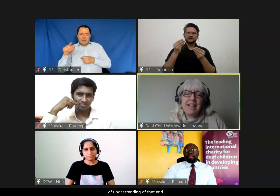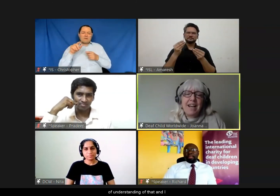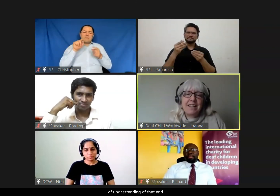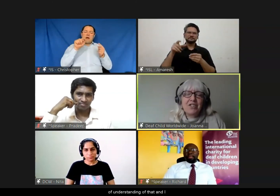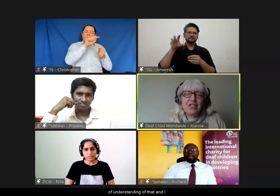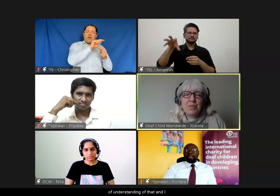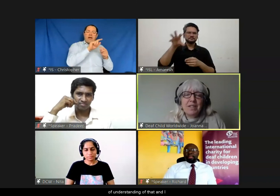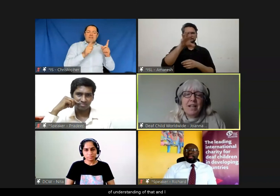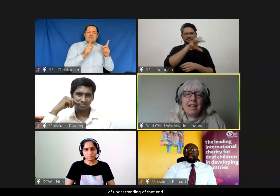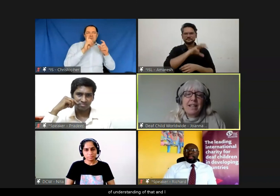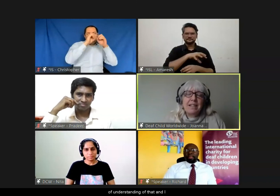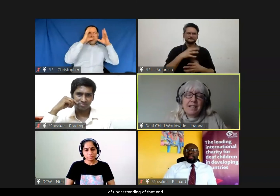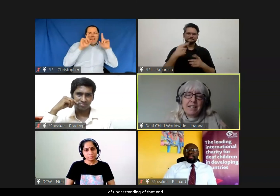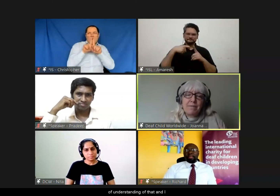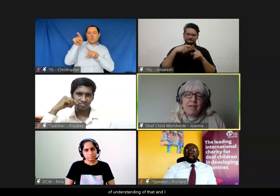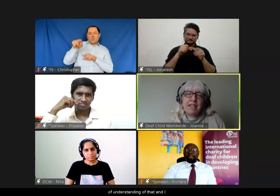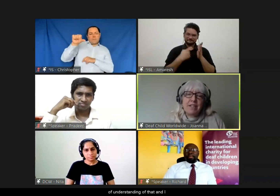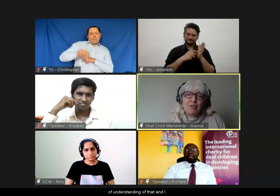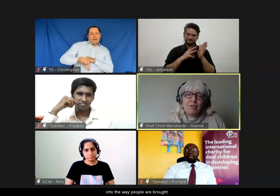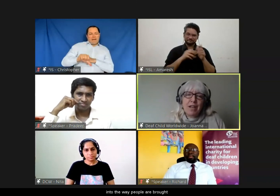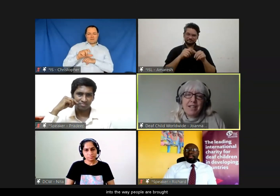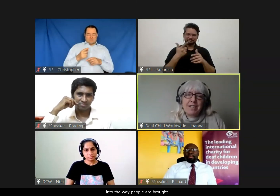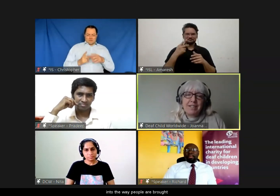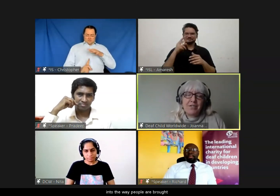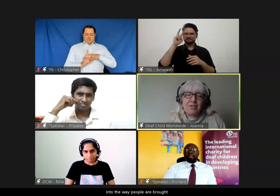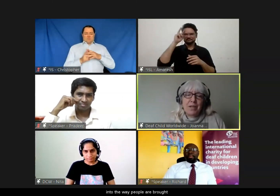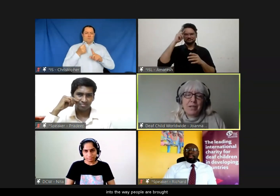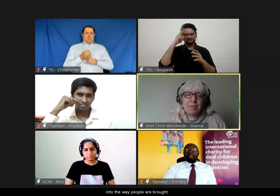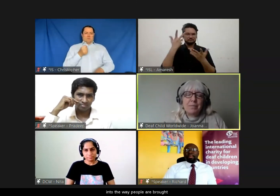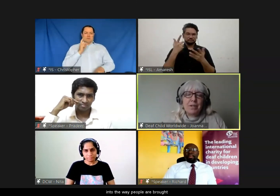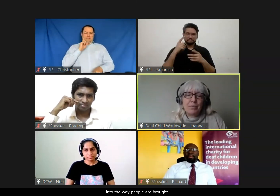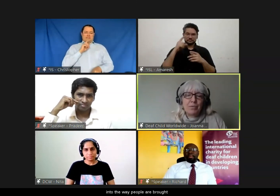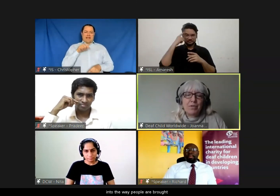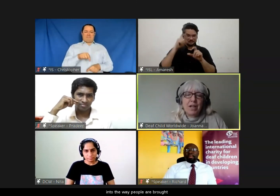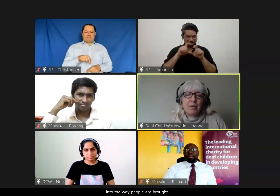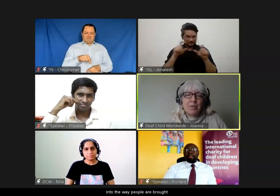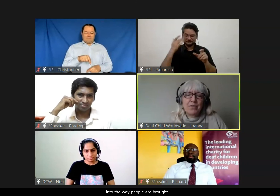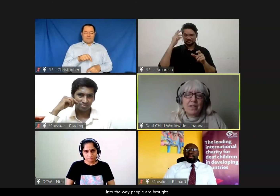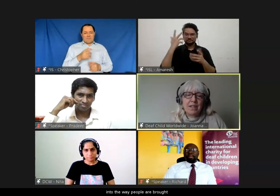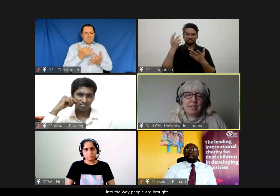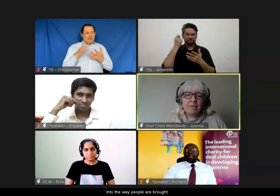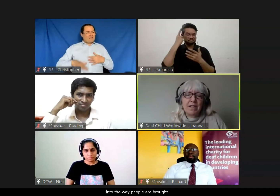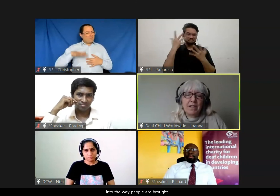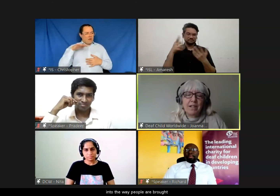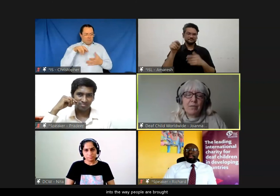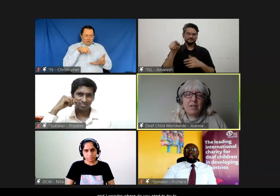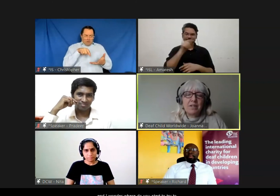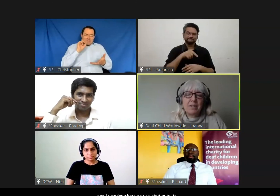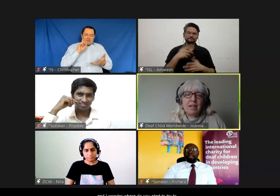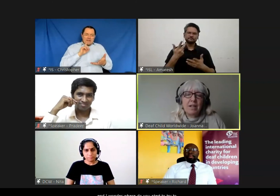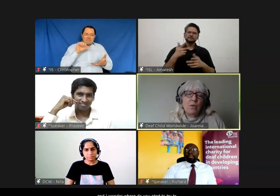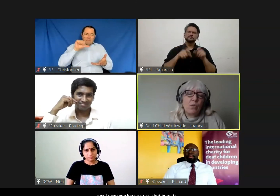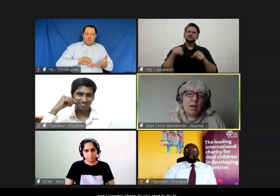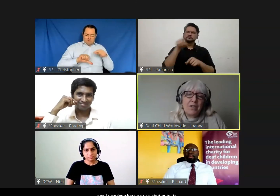that. And I just wonder, it is very ingrained into the way people are brought up to think and feel. And I